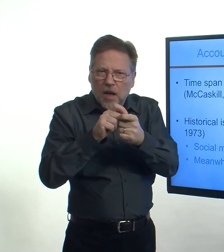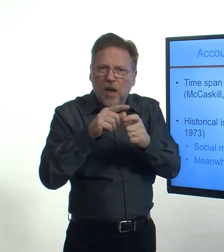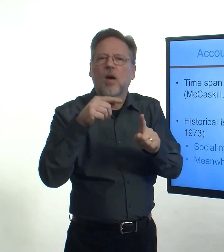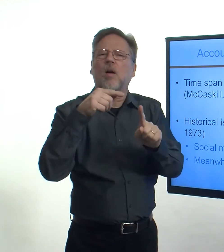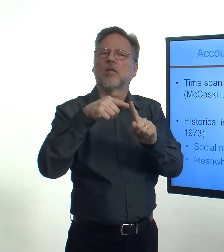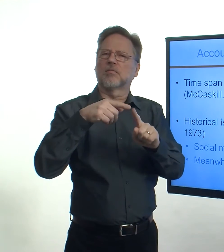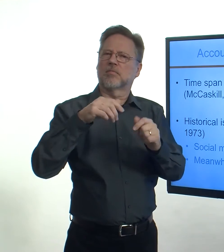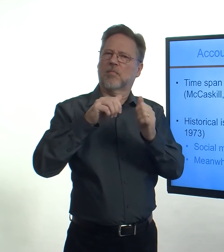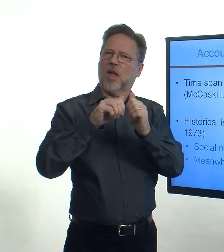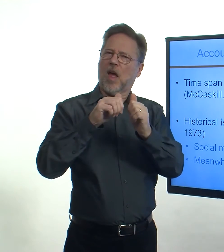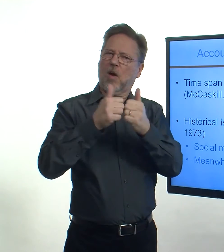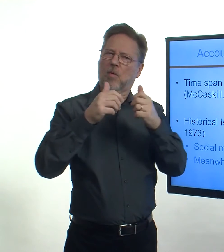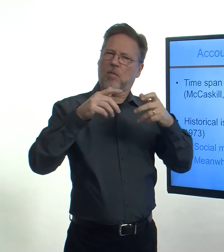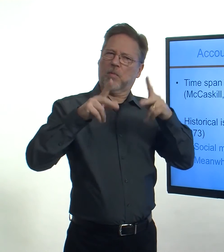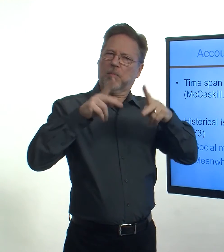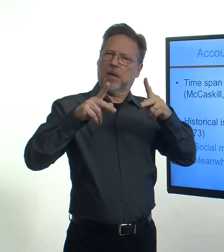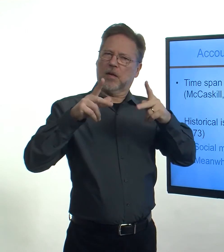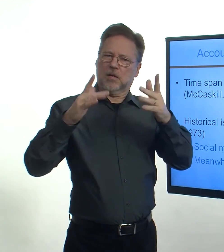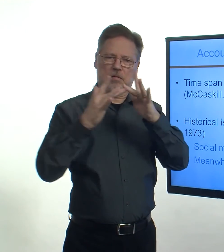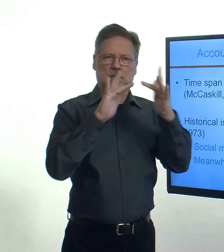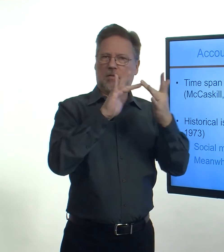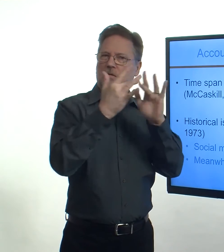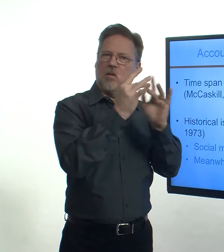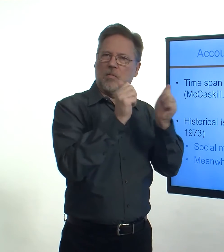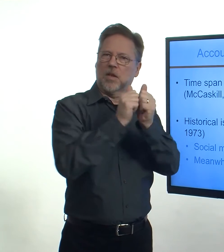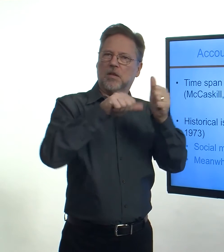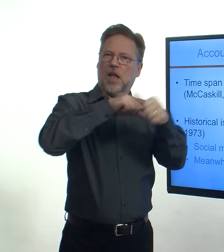depending on how much interaction people have with each other.